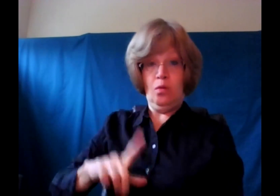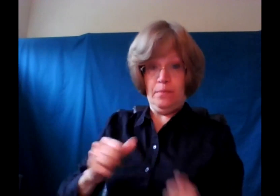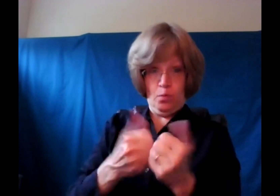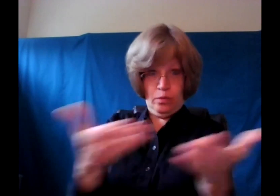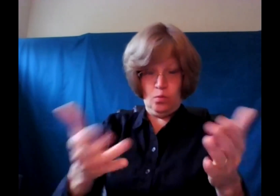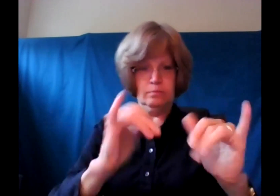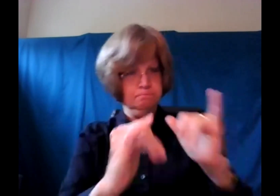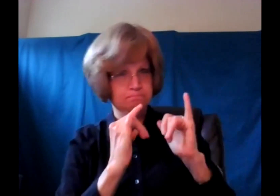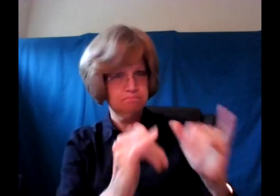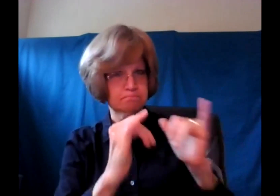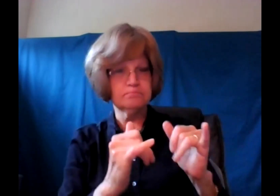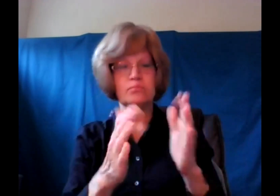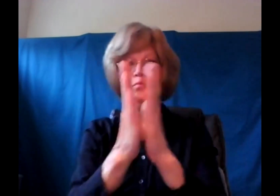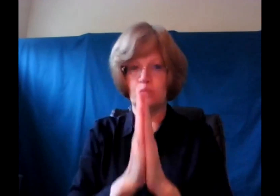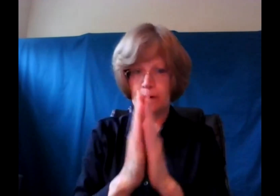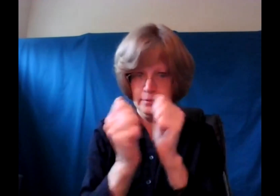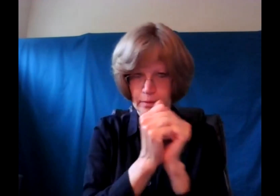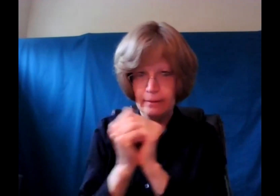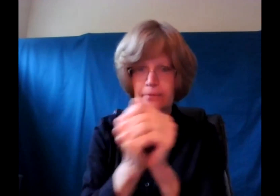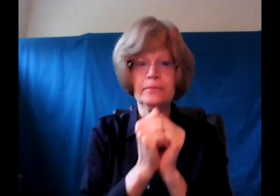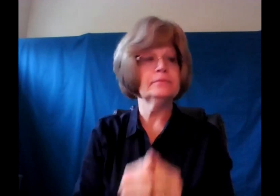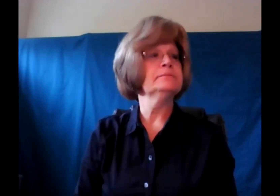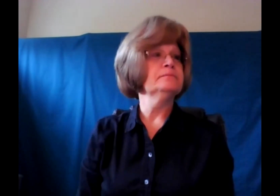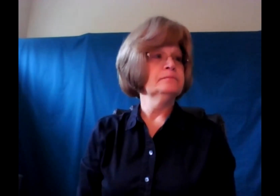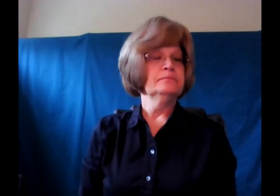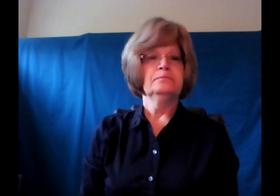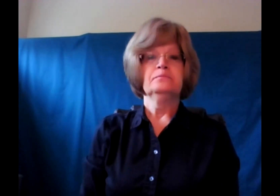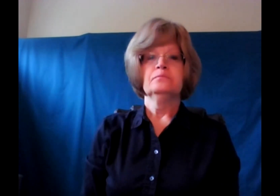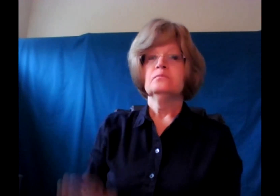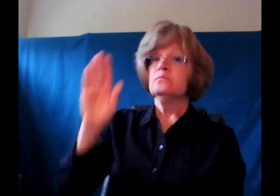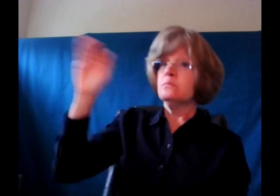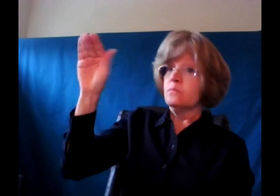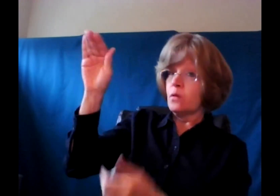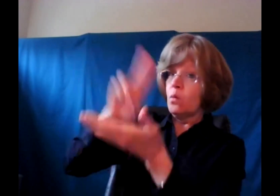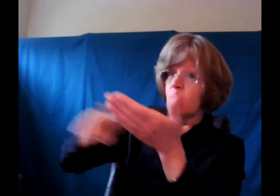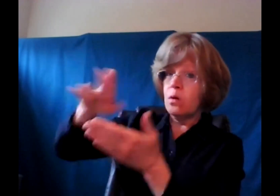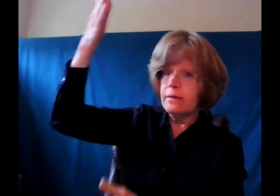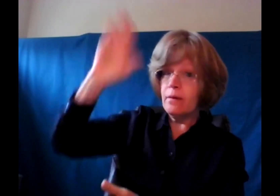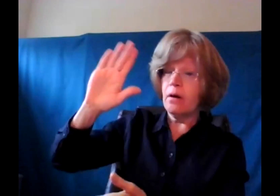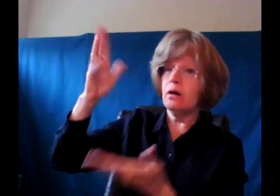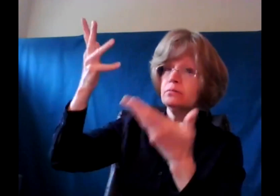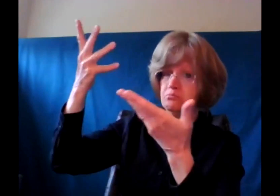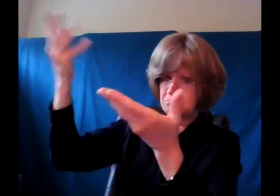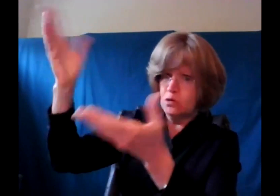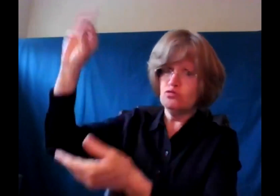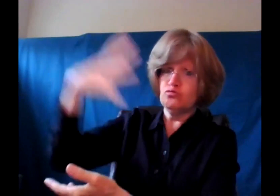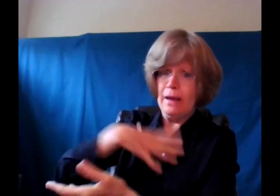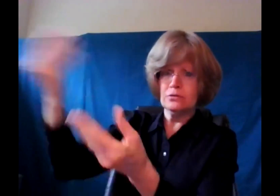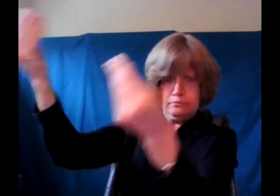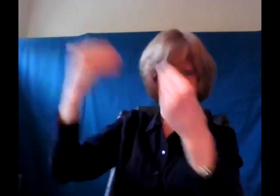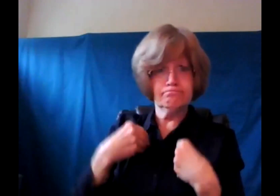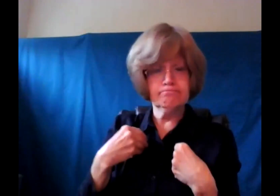Lord be with you. Let us pray together. Holy God, you have given us grace by